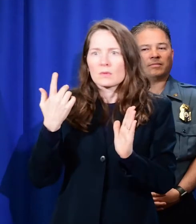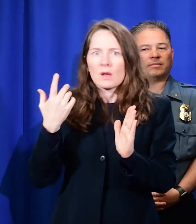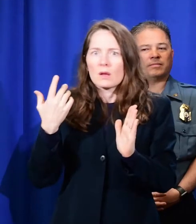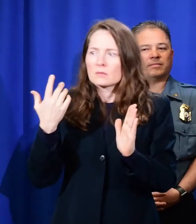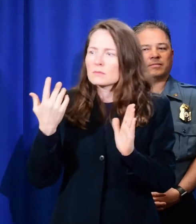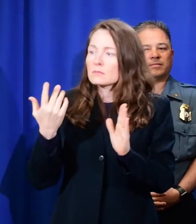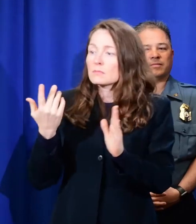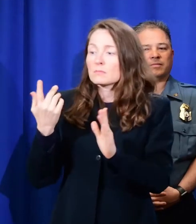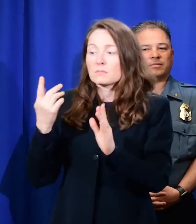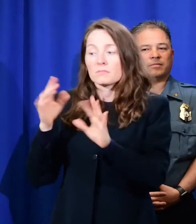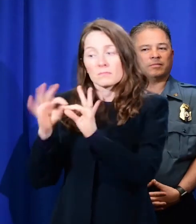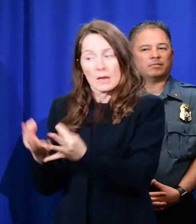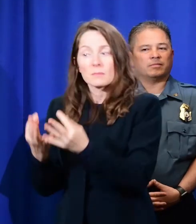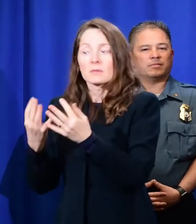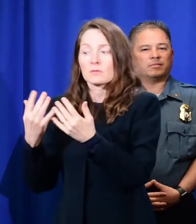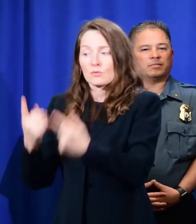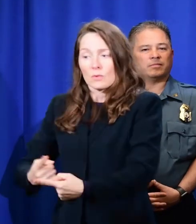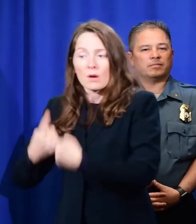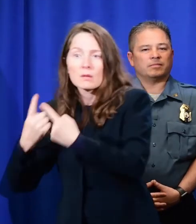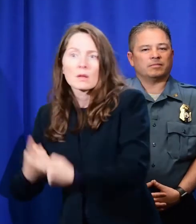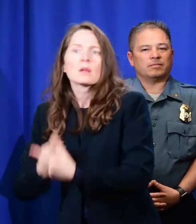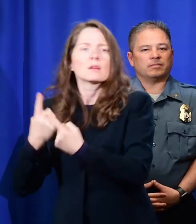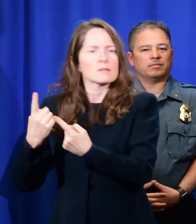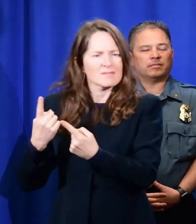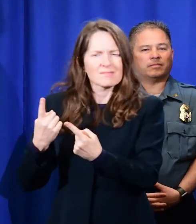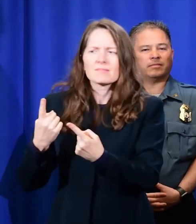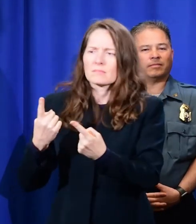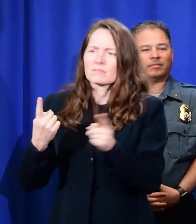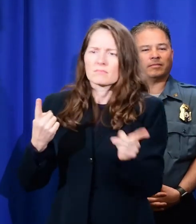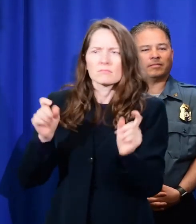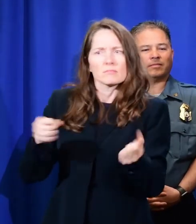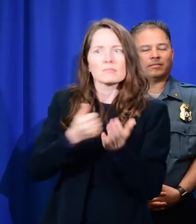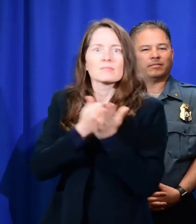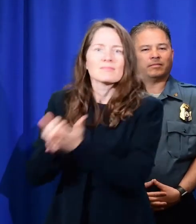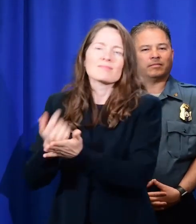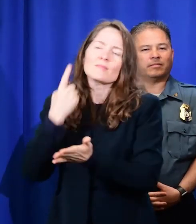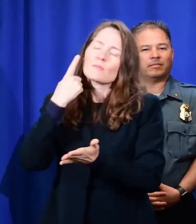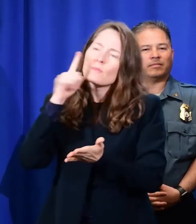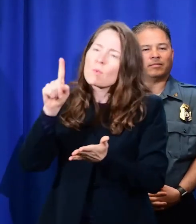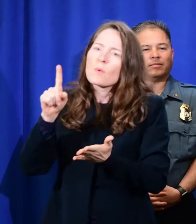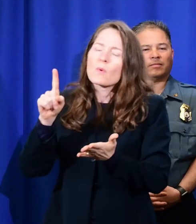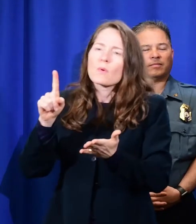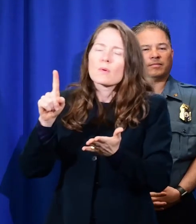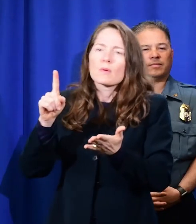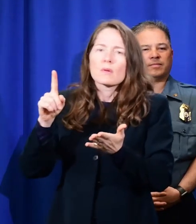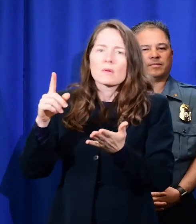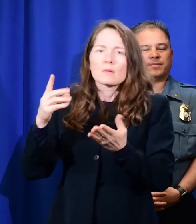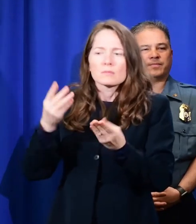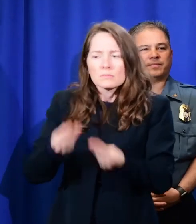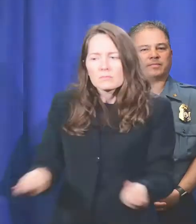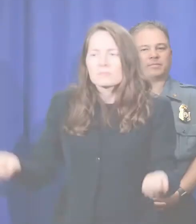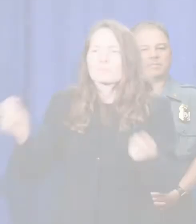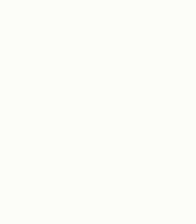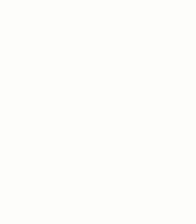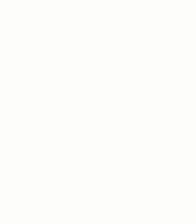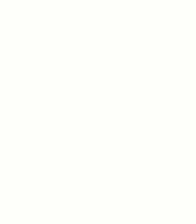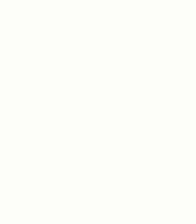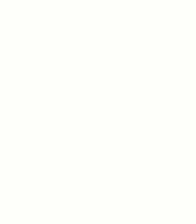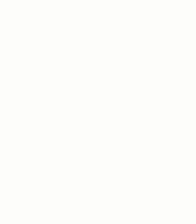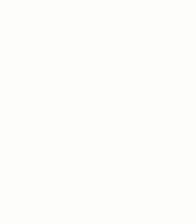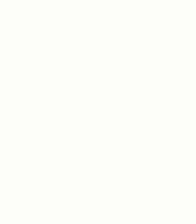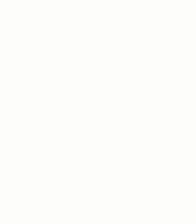of life and can reach their fullest potential. There is child abuse at